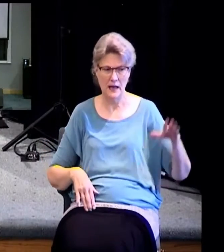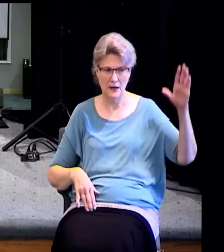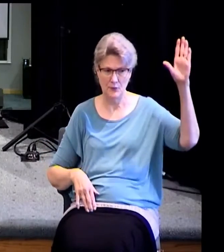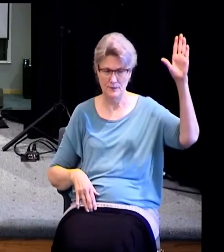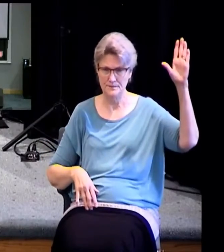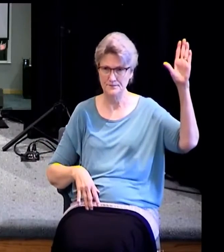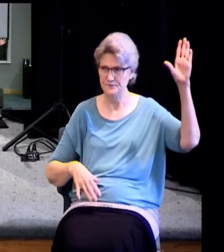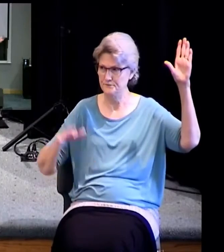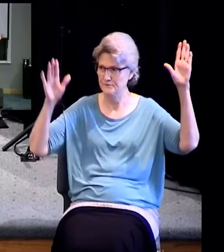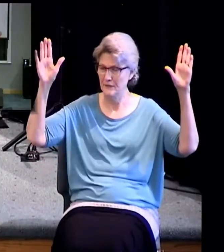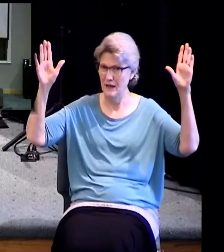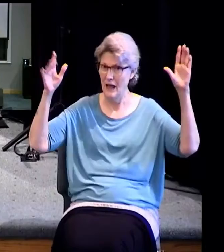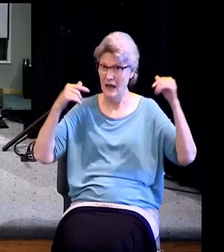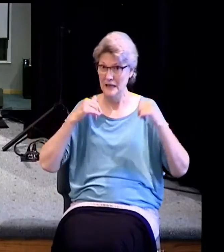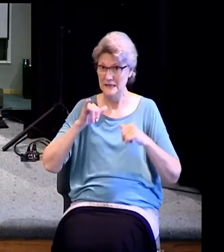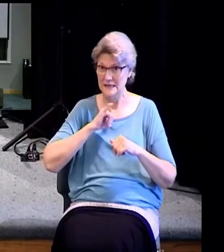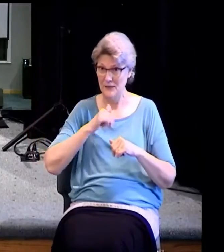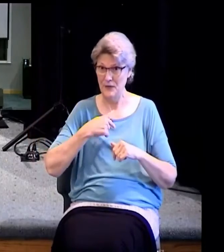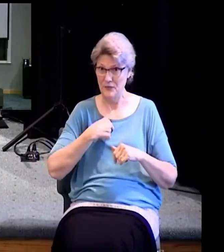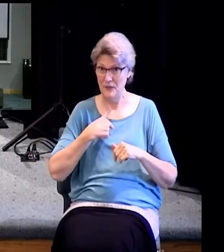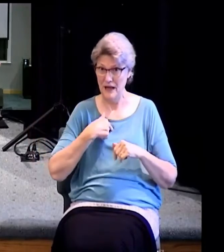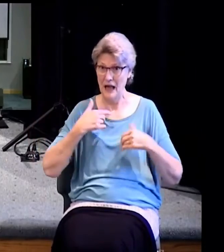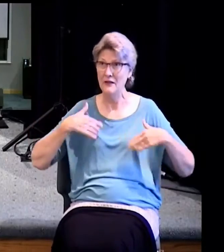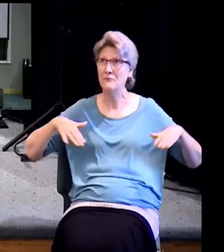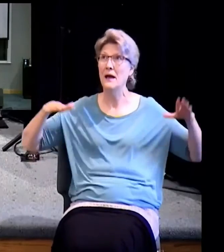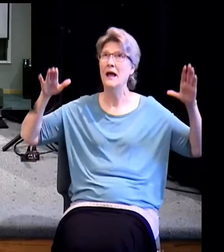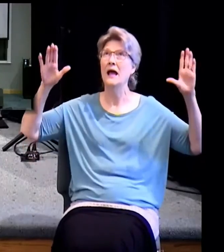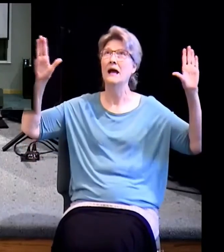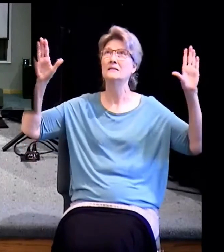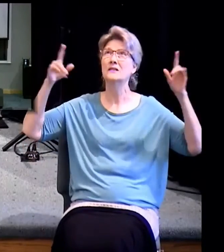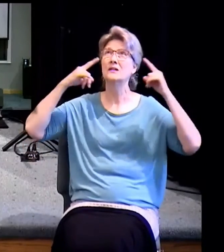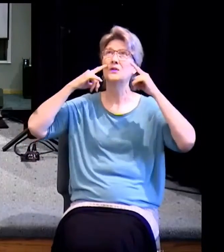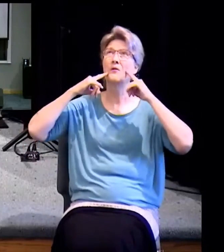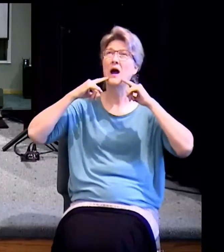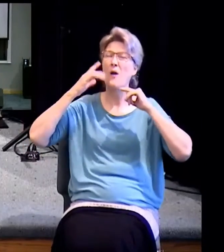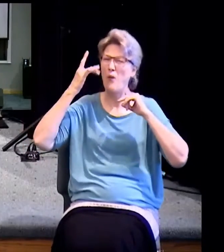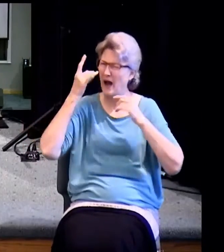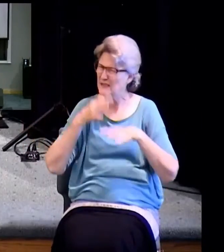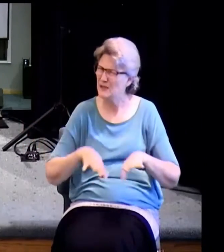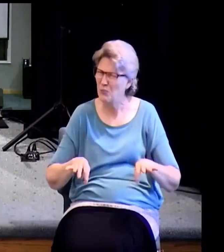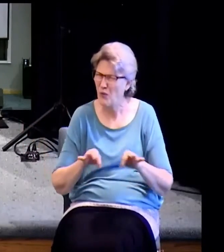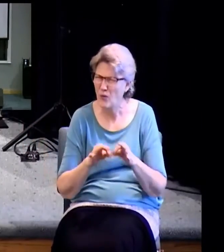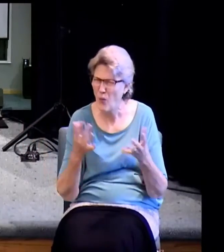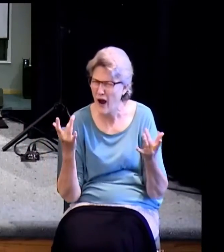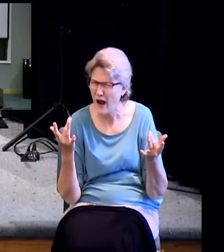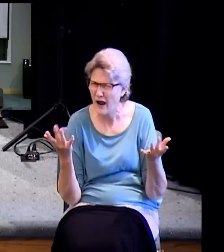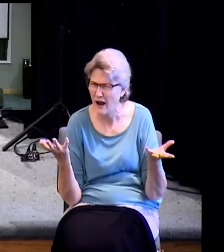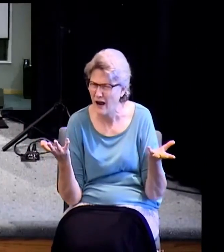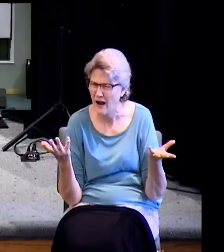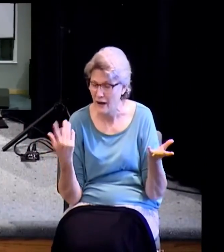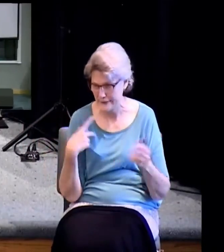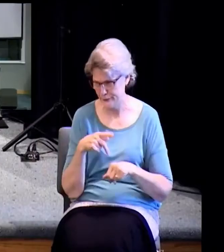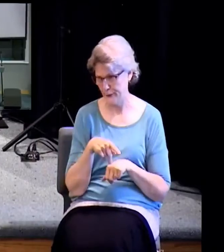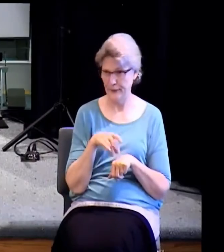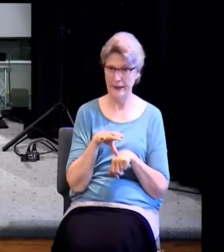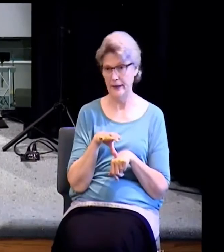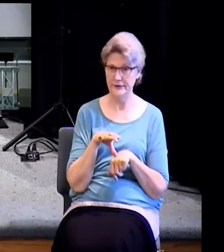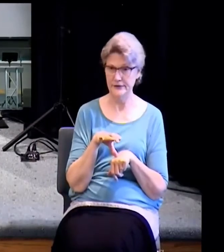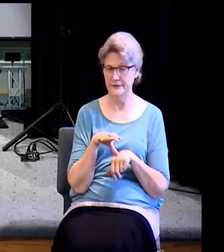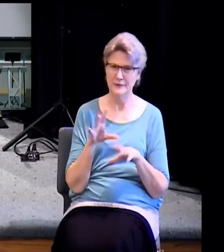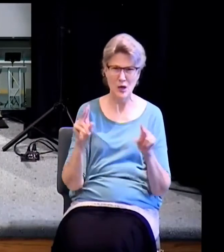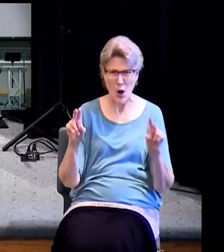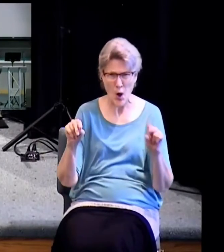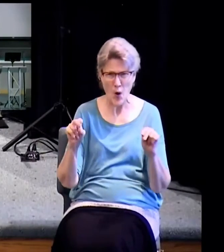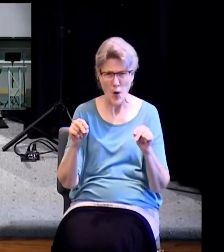me. I began to lift my hands and I began to weep and cry. Why? Why is that so important? Because we're Pentecostal?